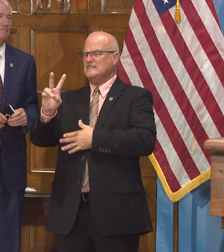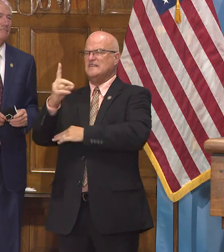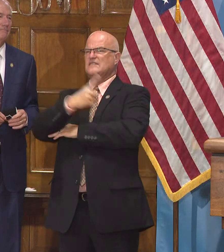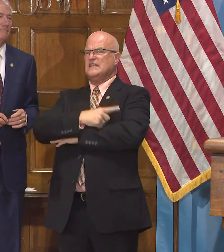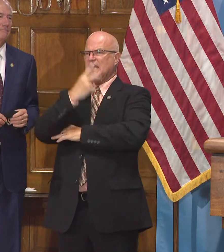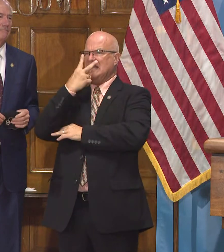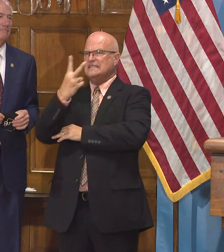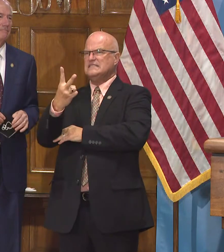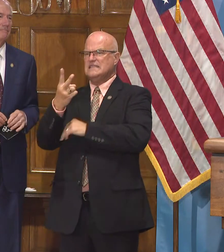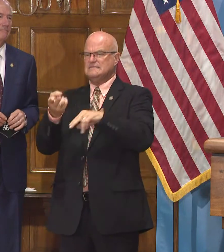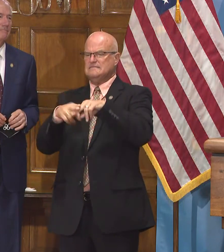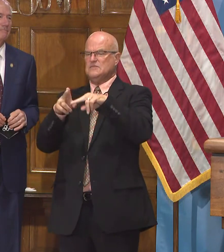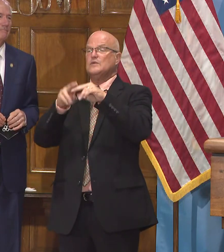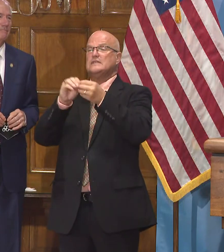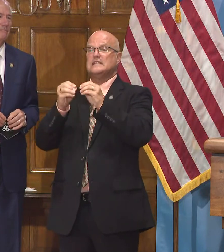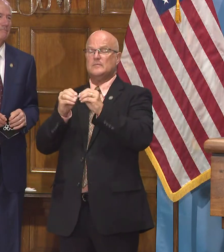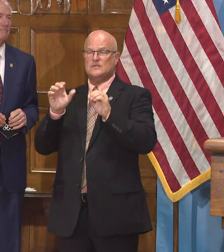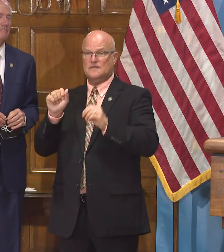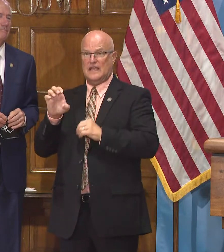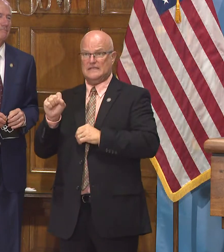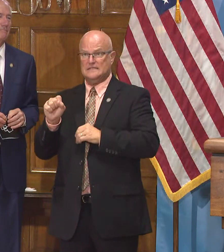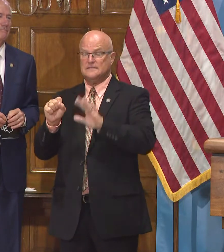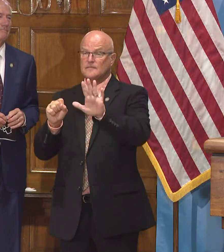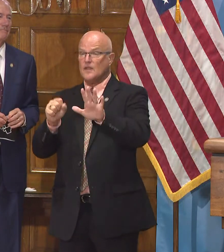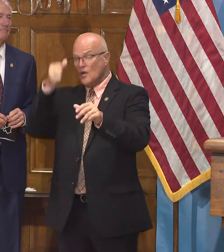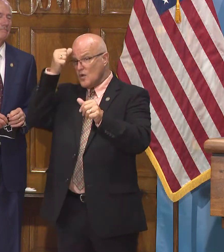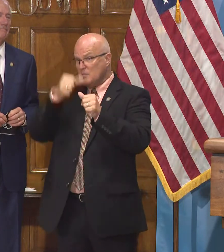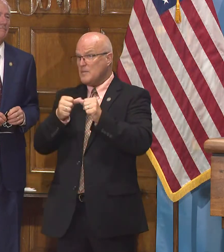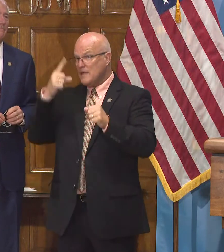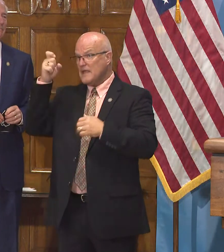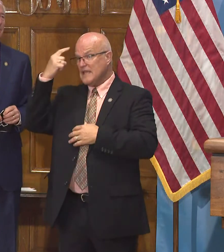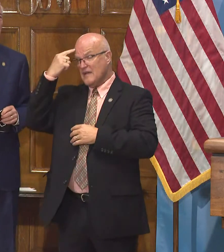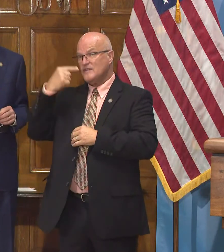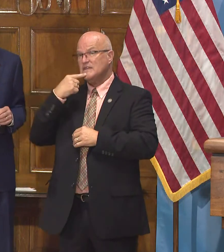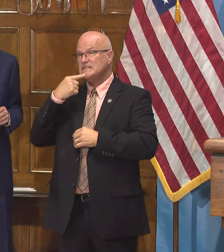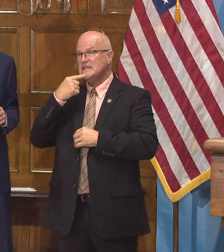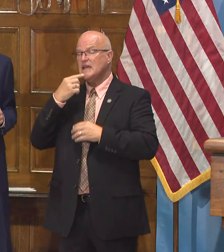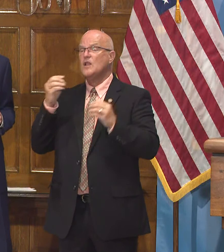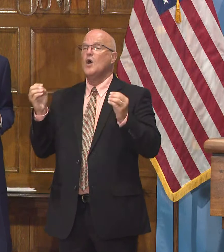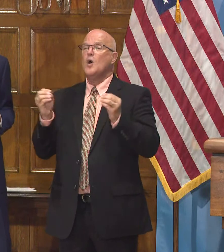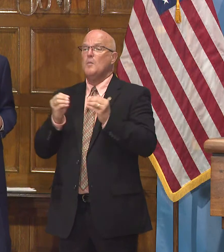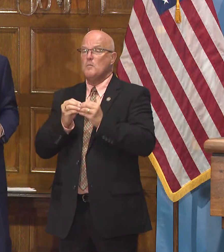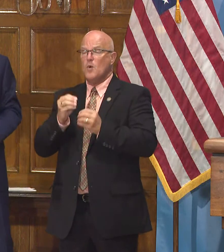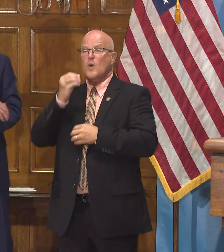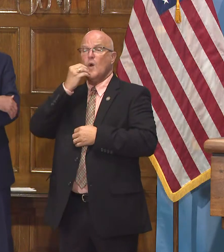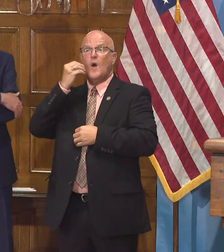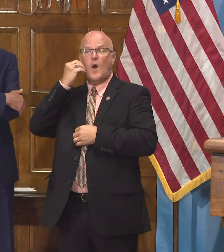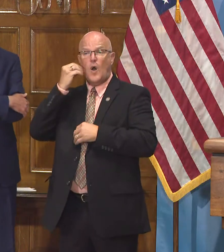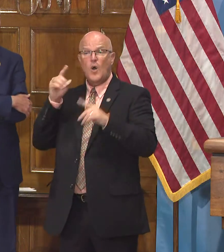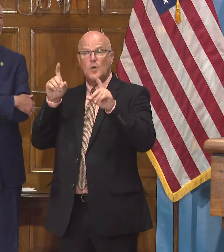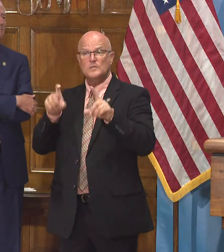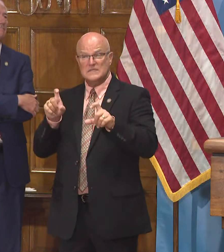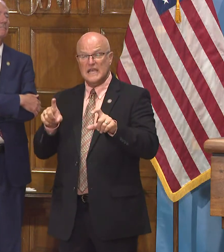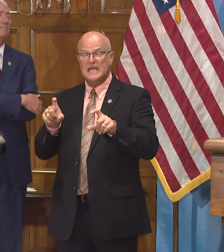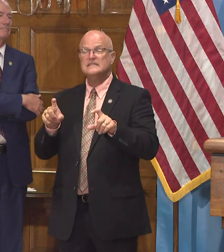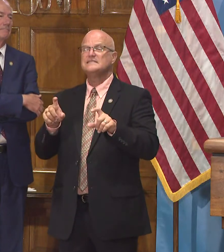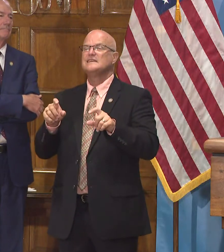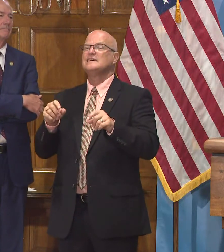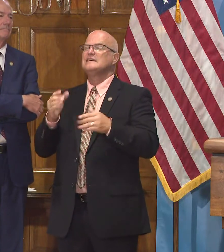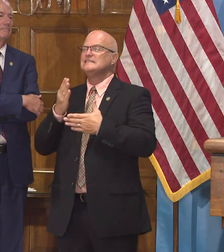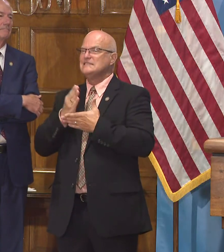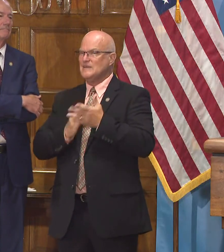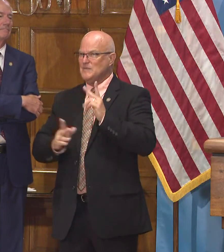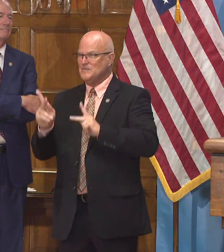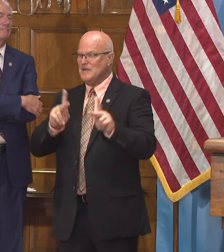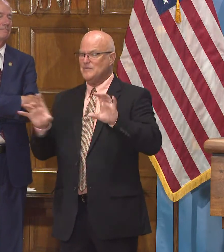start to see increasing numbers of cases. Now, remember, as the governor pointed out, there are a lot more home tests being done. It's possible that these individuals will be doing home